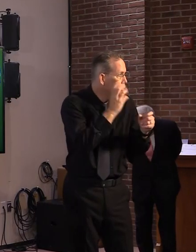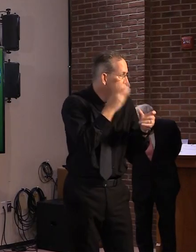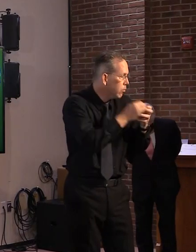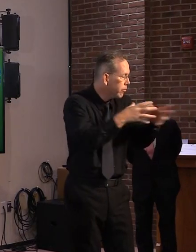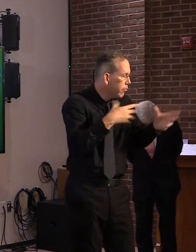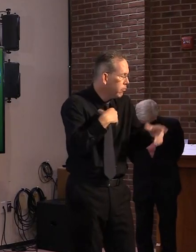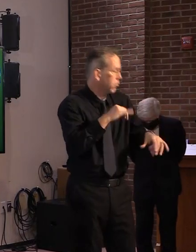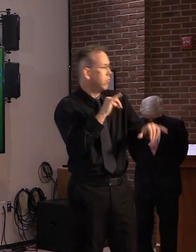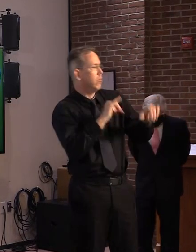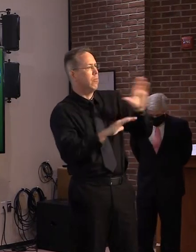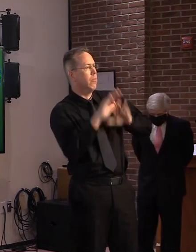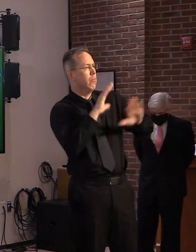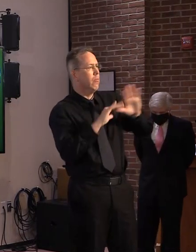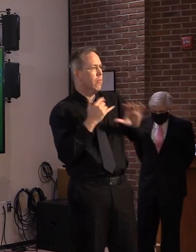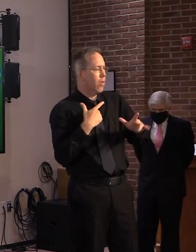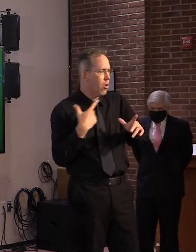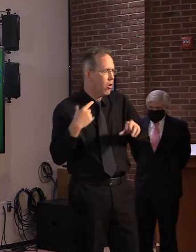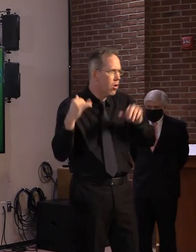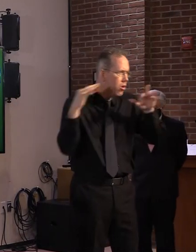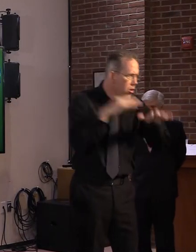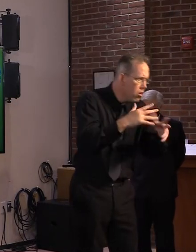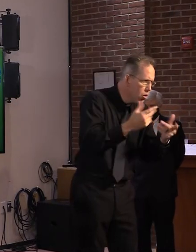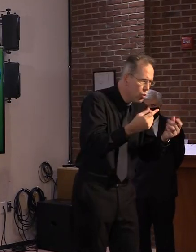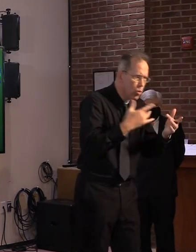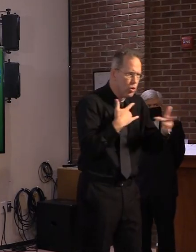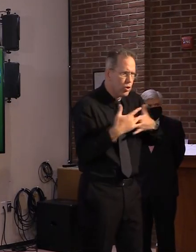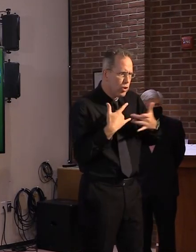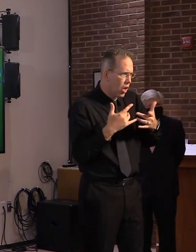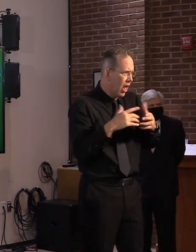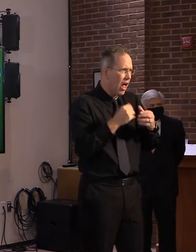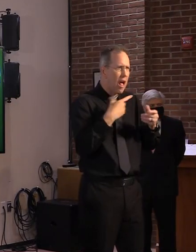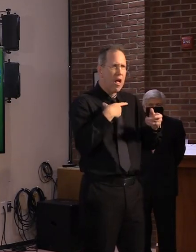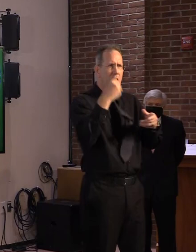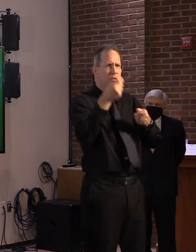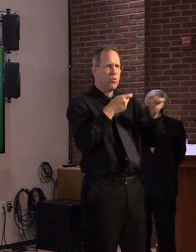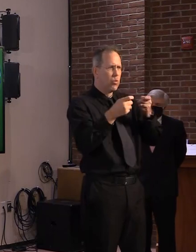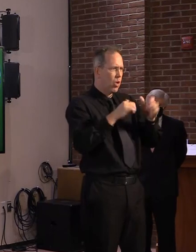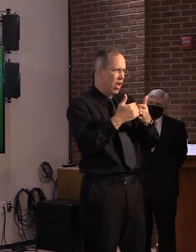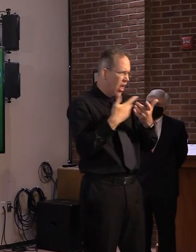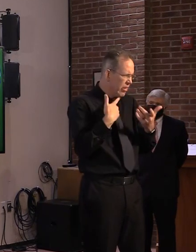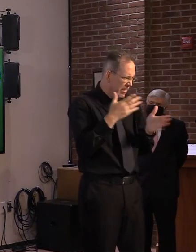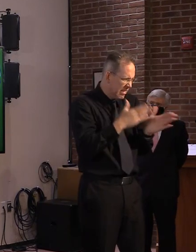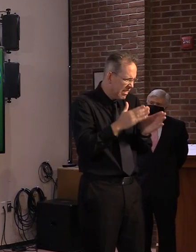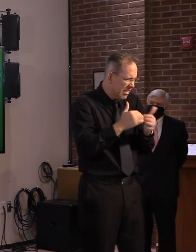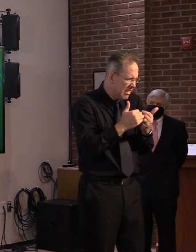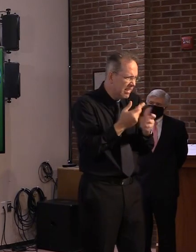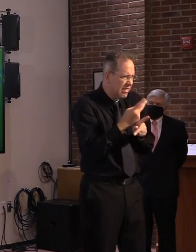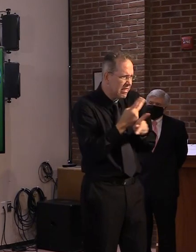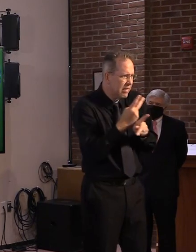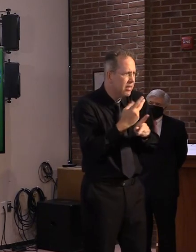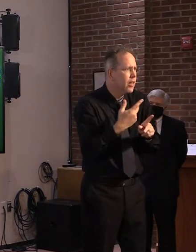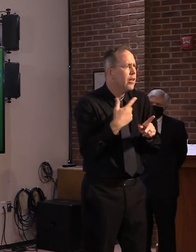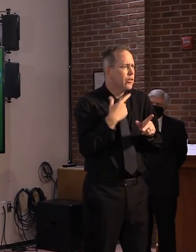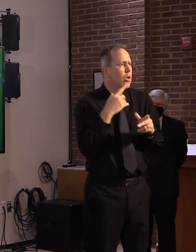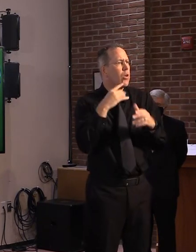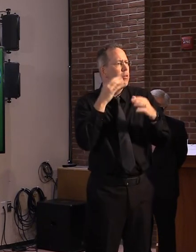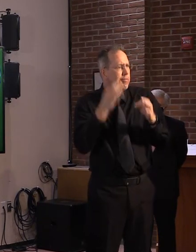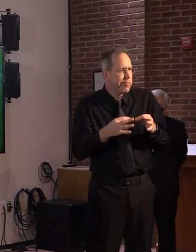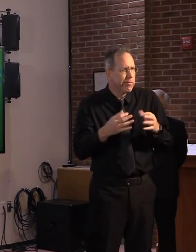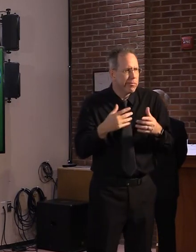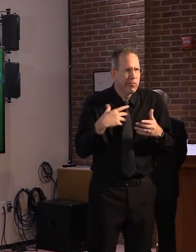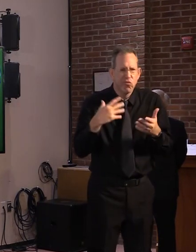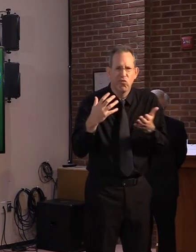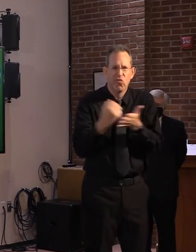to deal with it. And I have to say that we came away very confident after